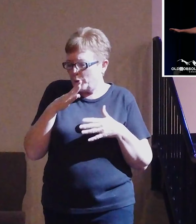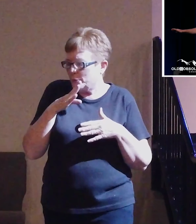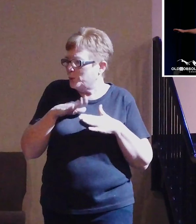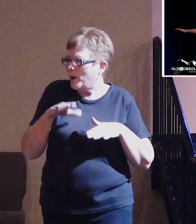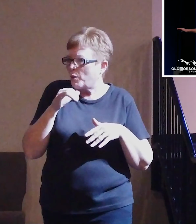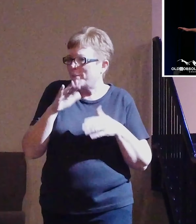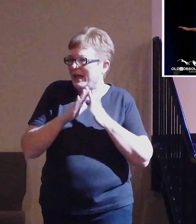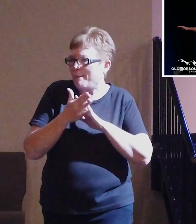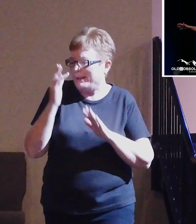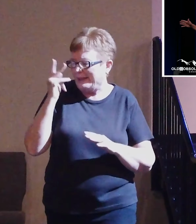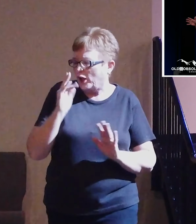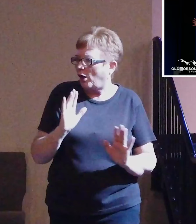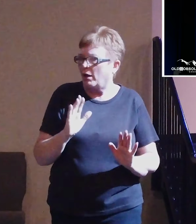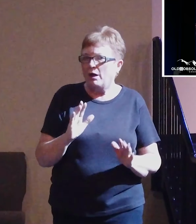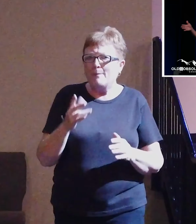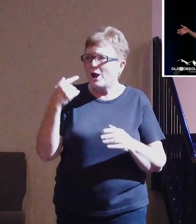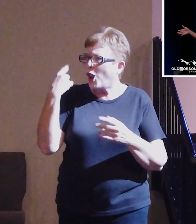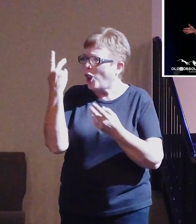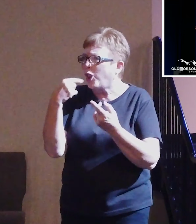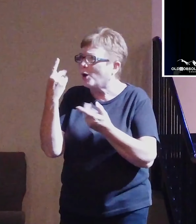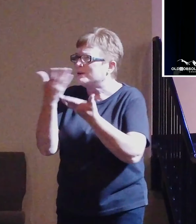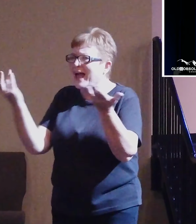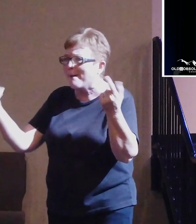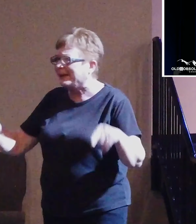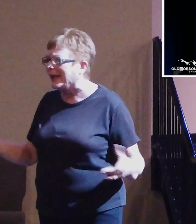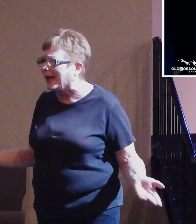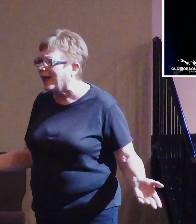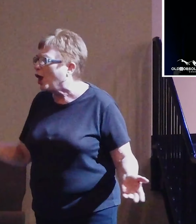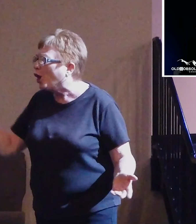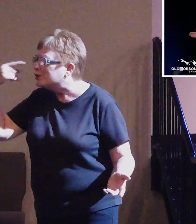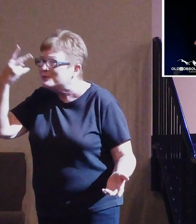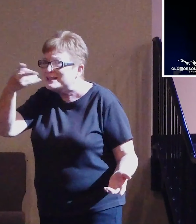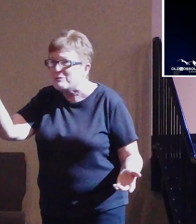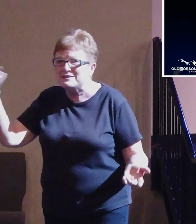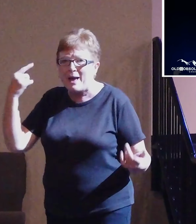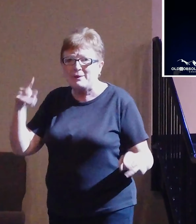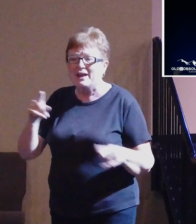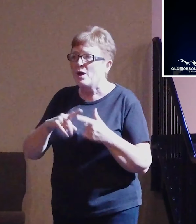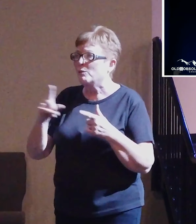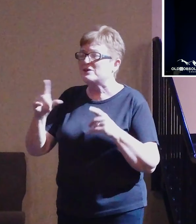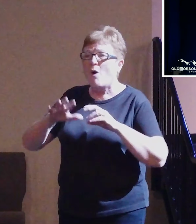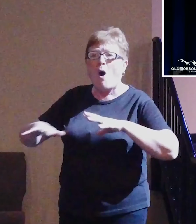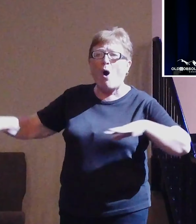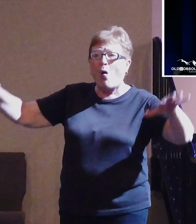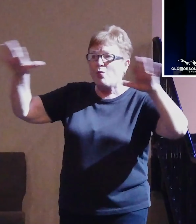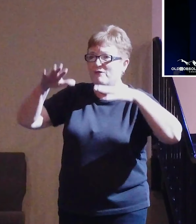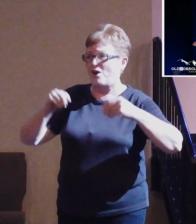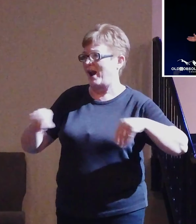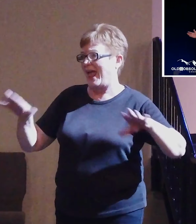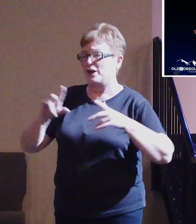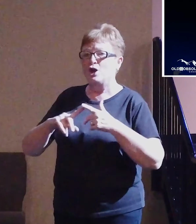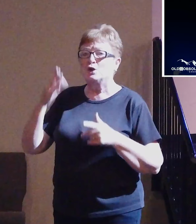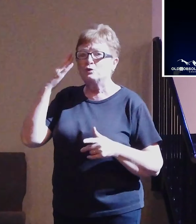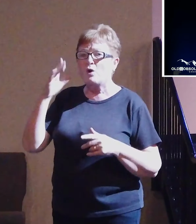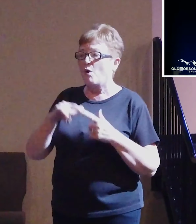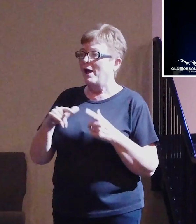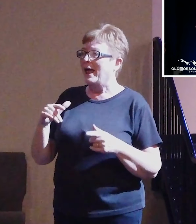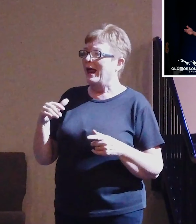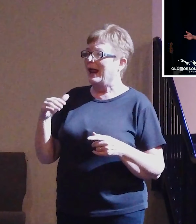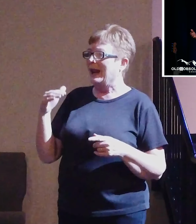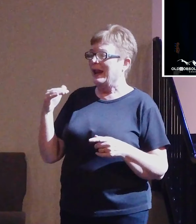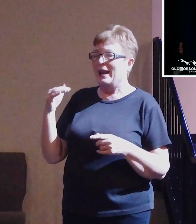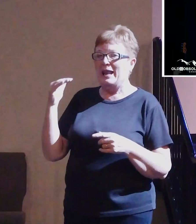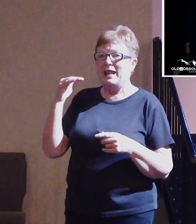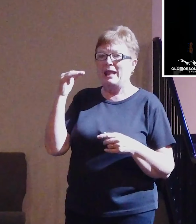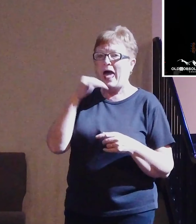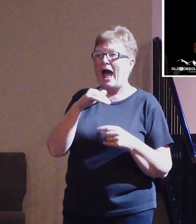around us. So we need to hold them accountable. We see this taking place across our land. You know the old line, laws for